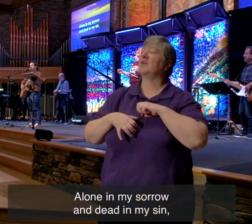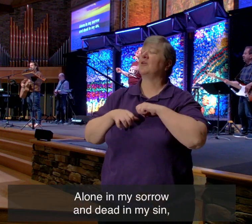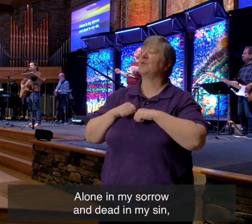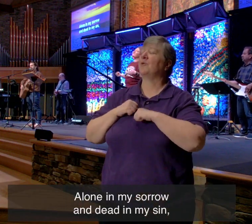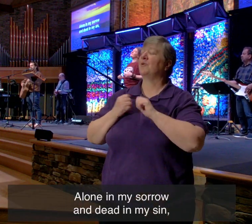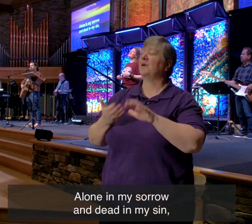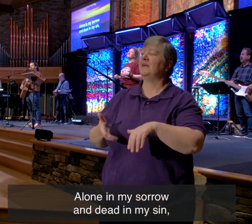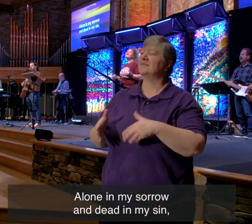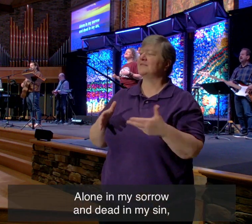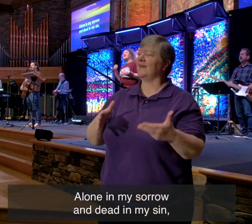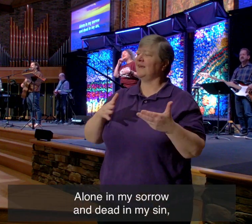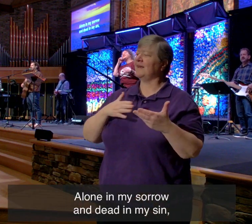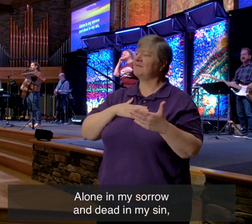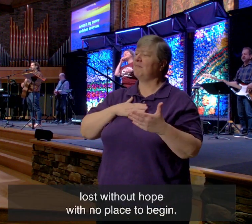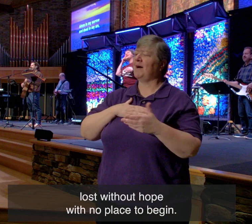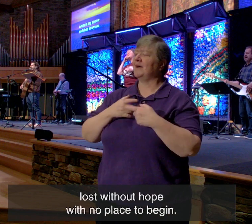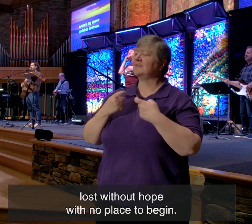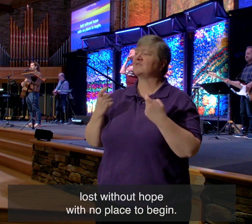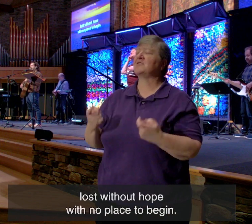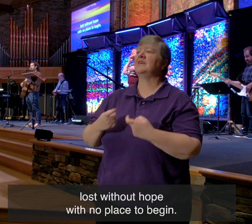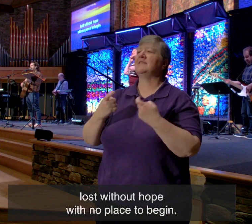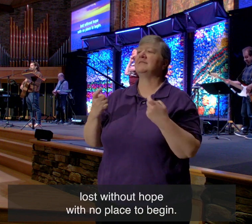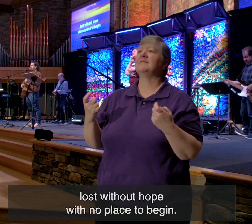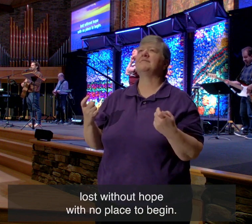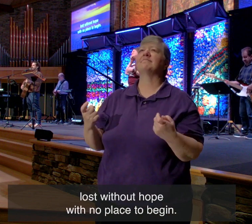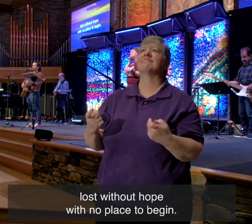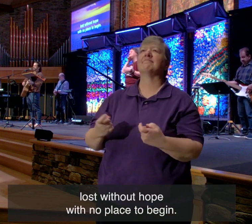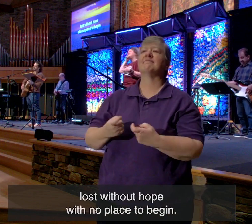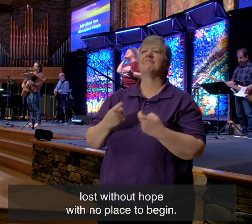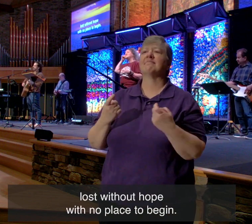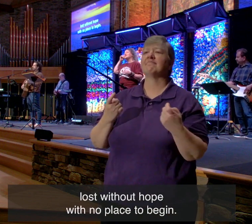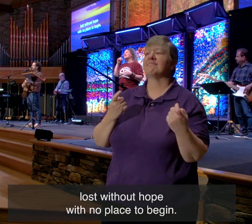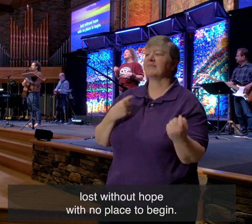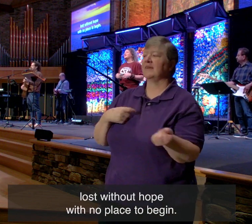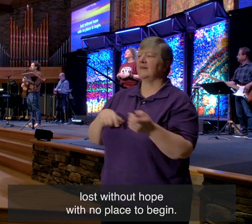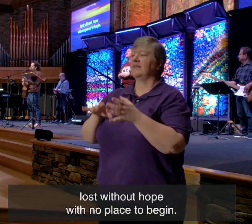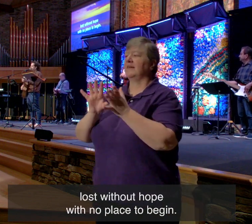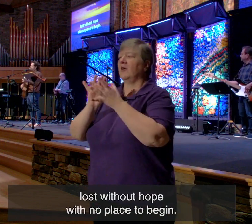Alone in my sorrow and dead in my sin,